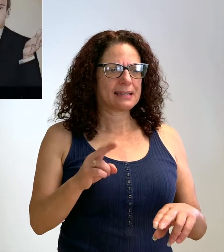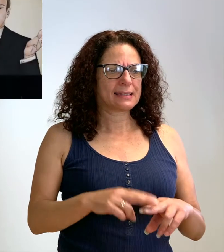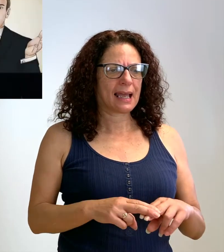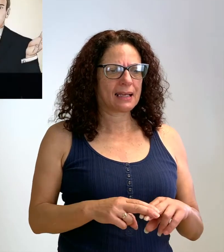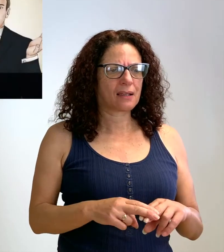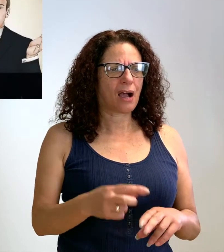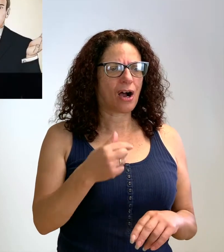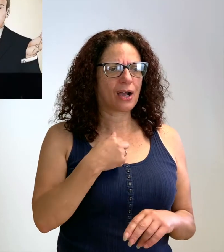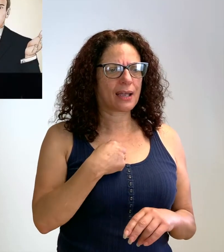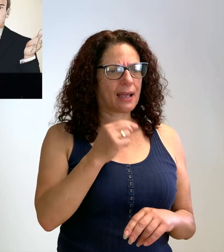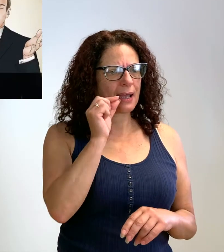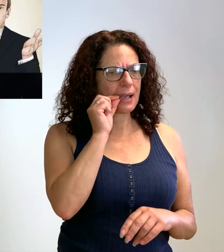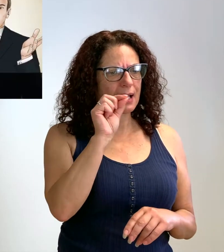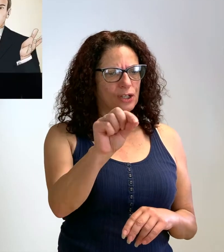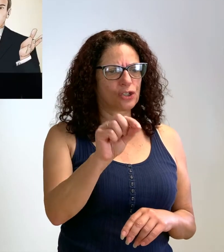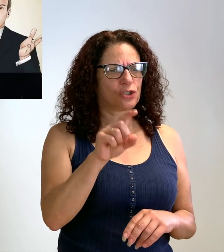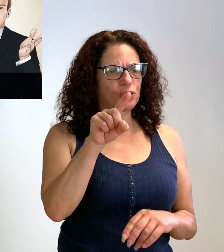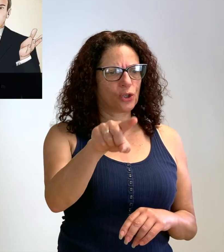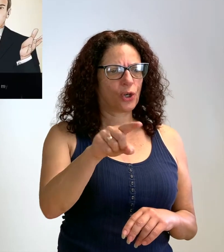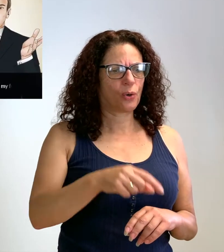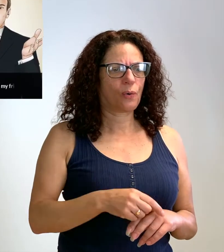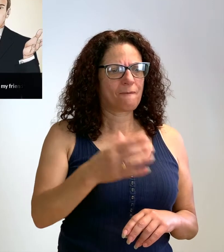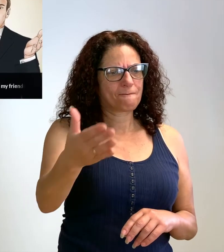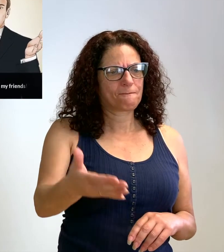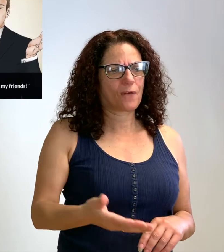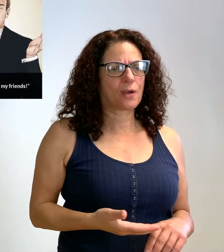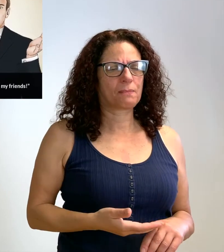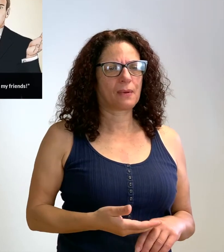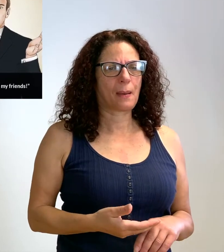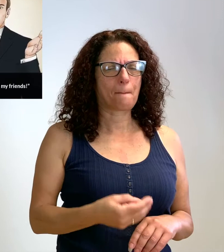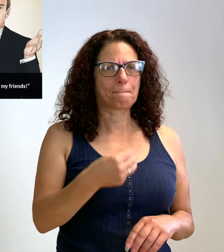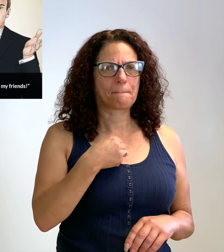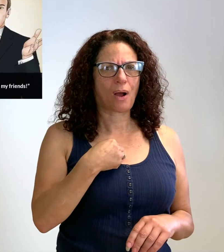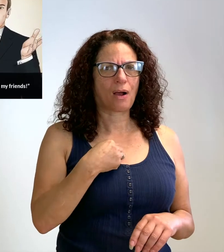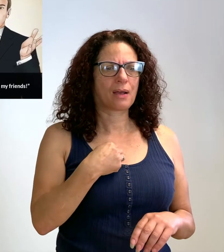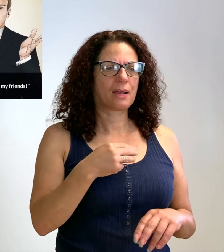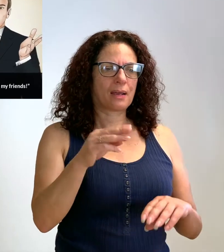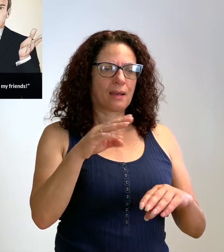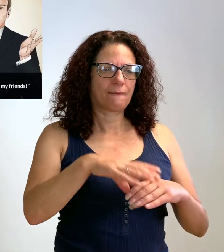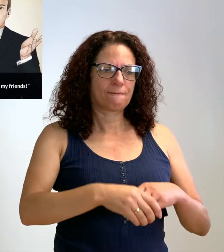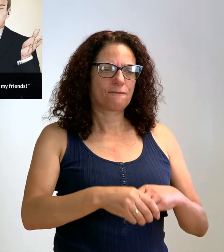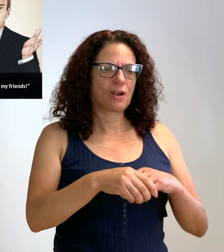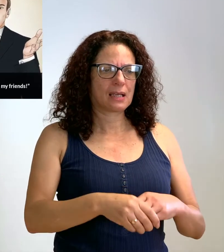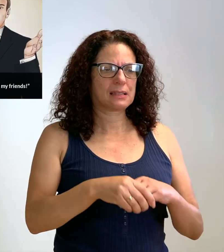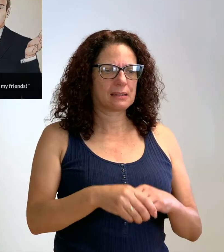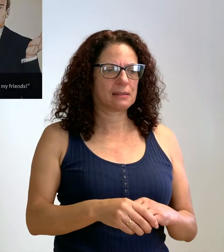"Dad, I ask you to invite all my friends."